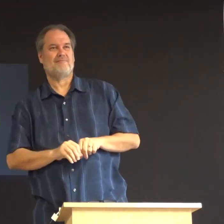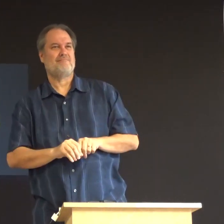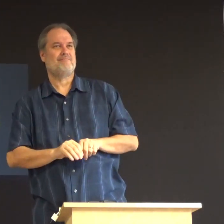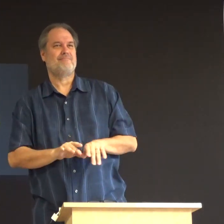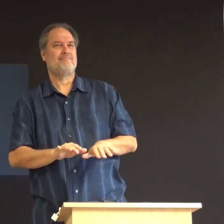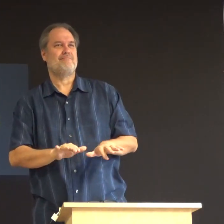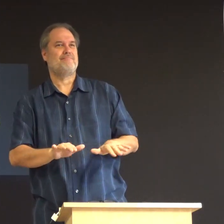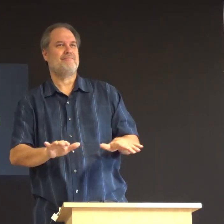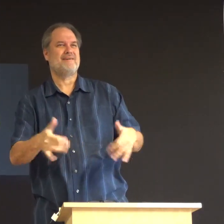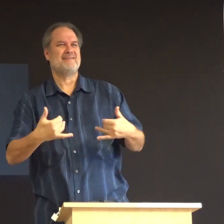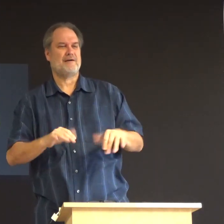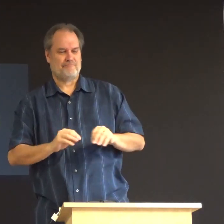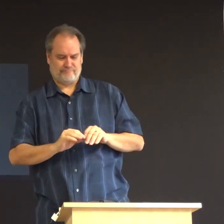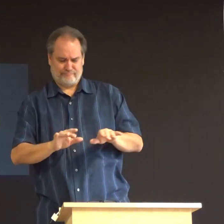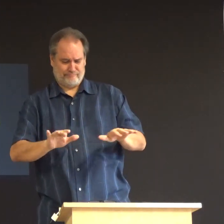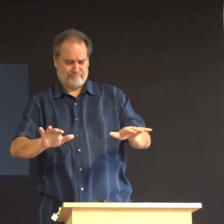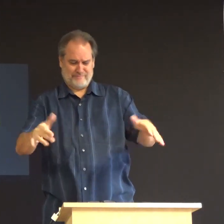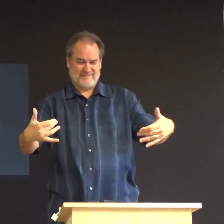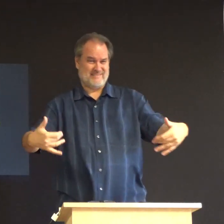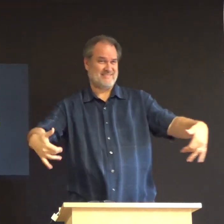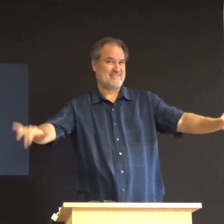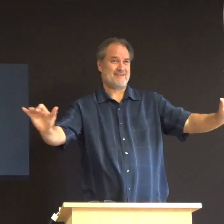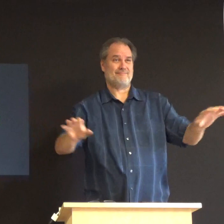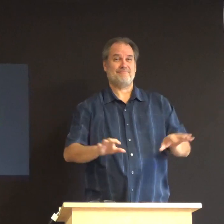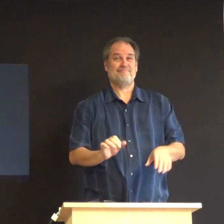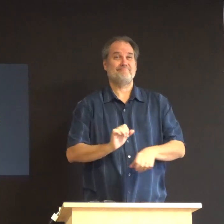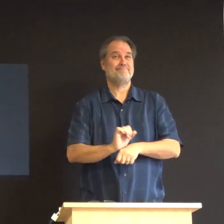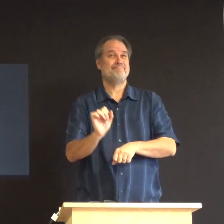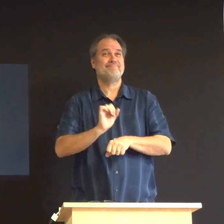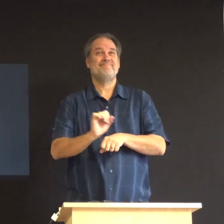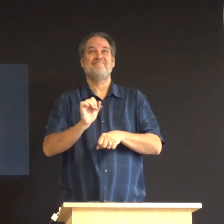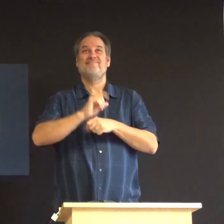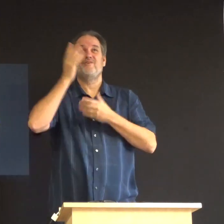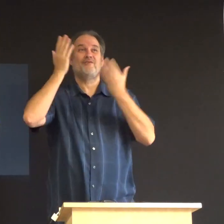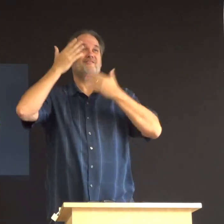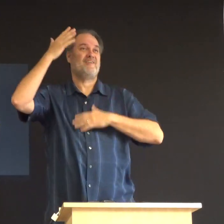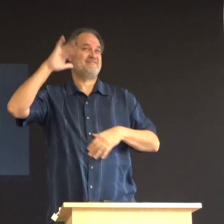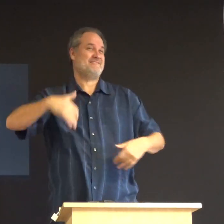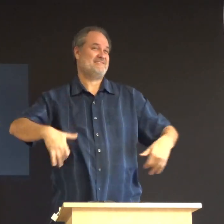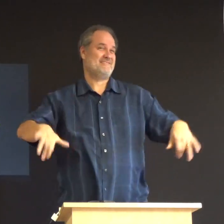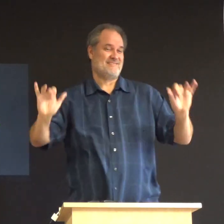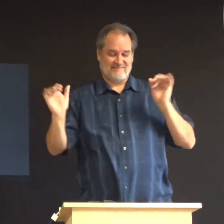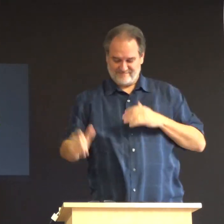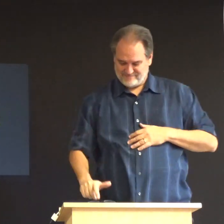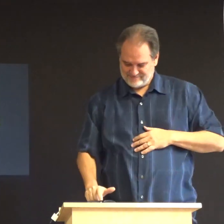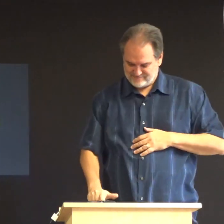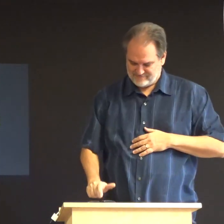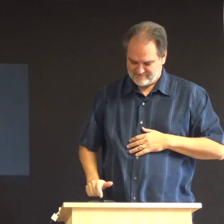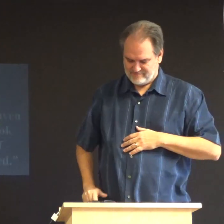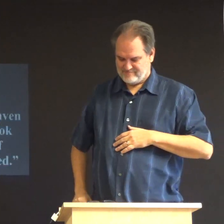You know, even underground Christians were able to spread the word of God.